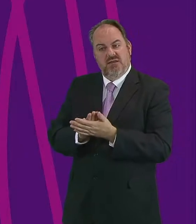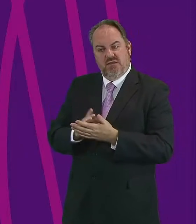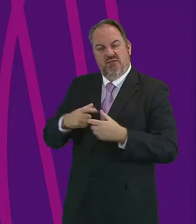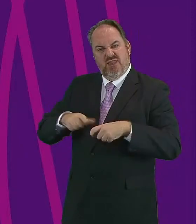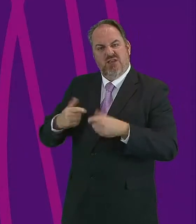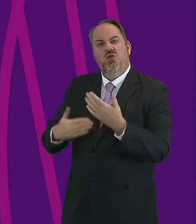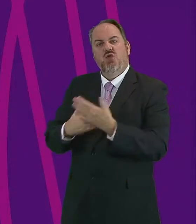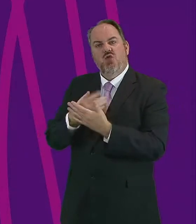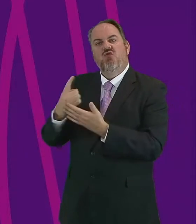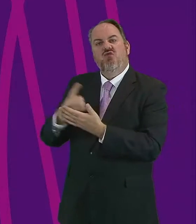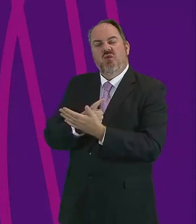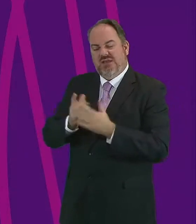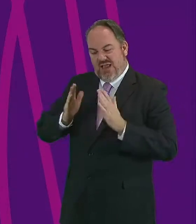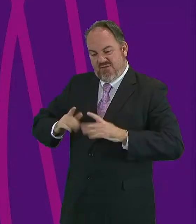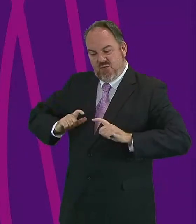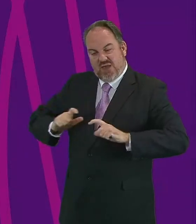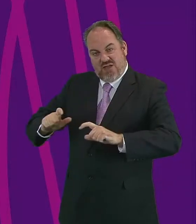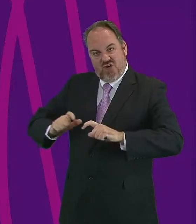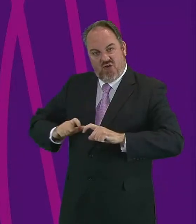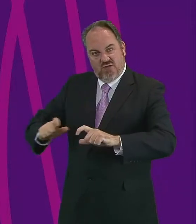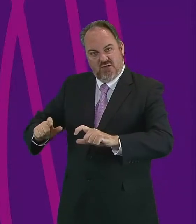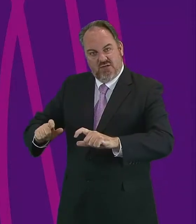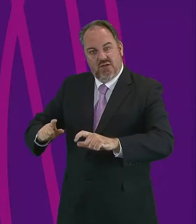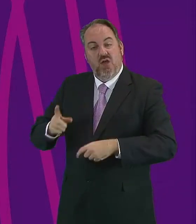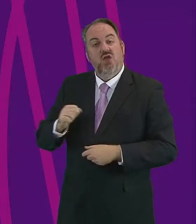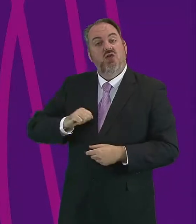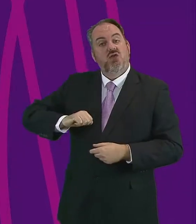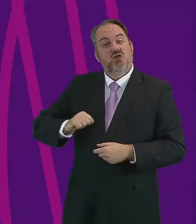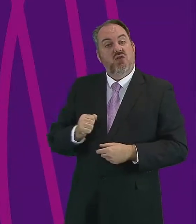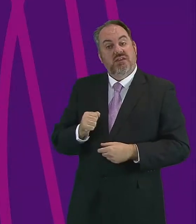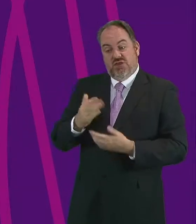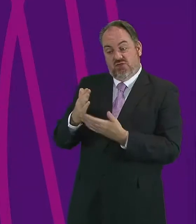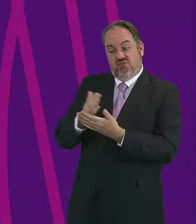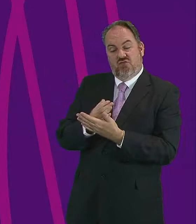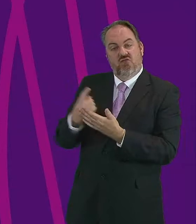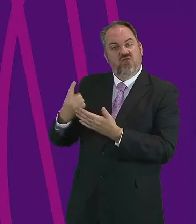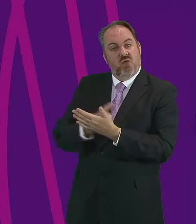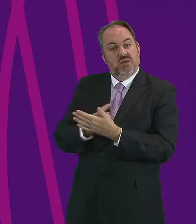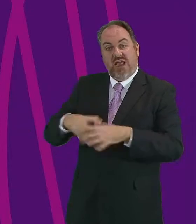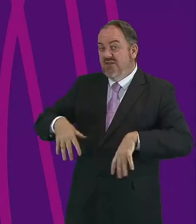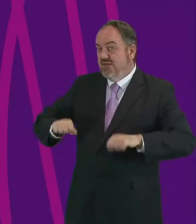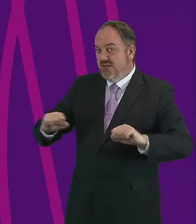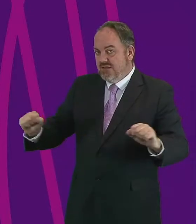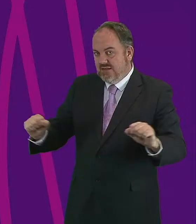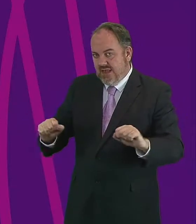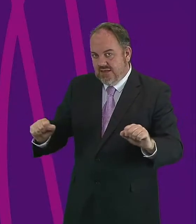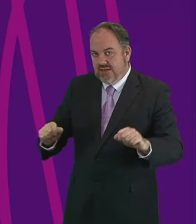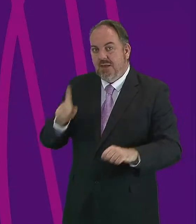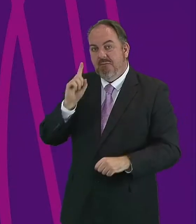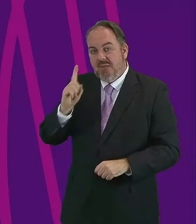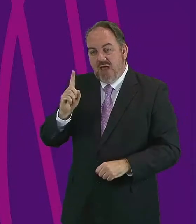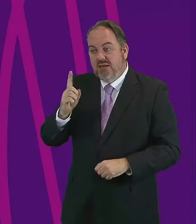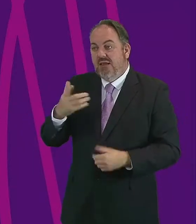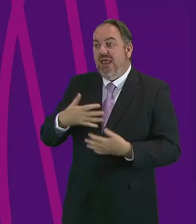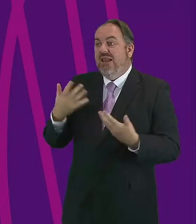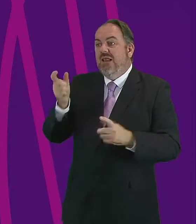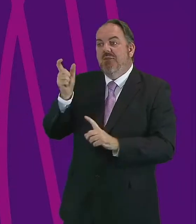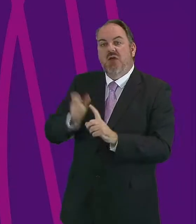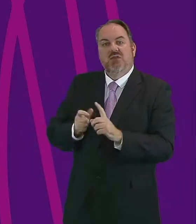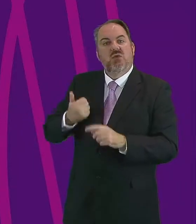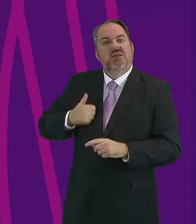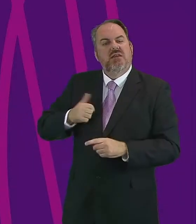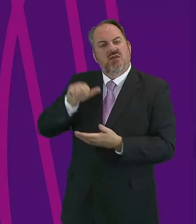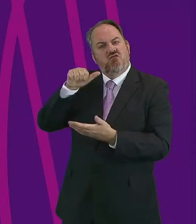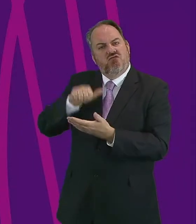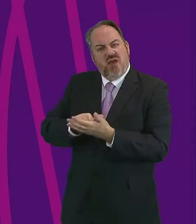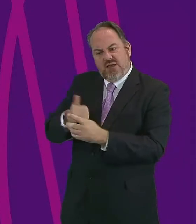necessary. Whilst the equivalent Scottish provisions have not been commenced, they are designed to ensure a person continues to have access to the right level